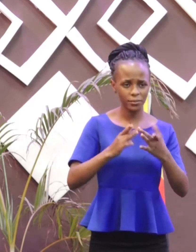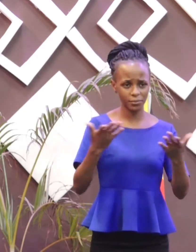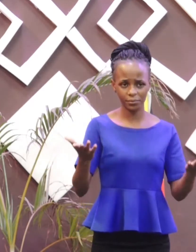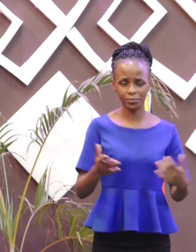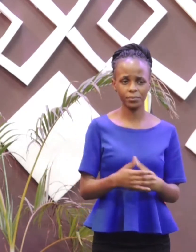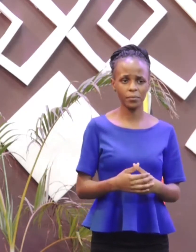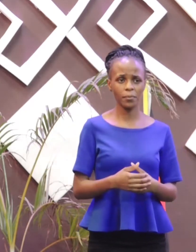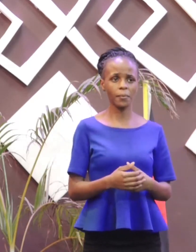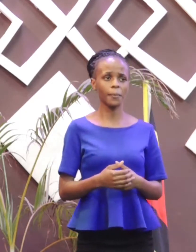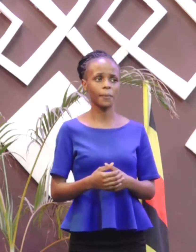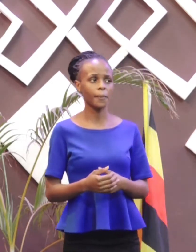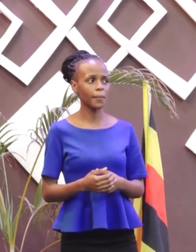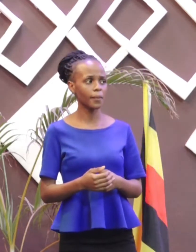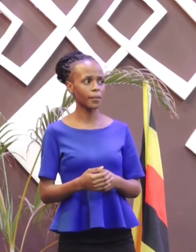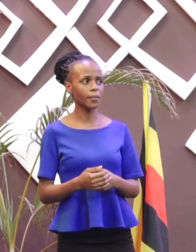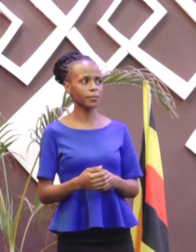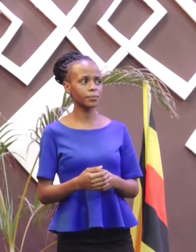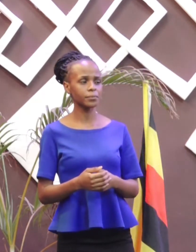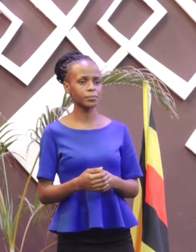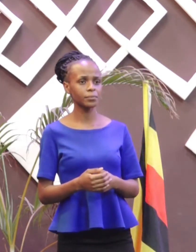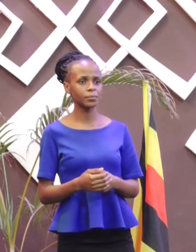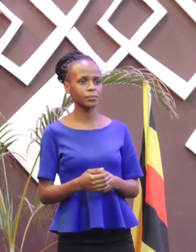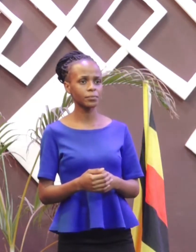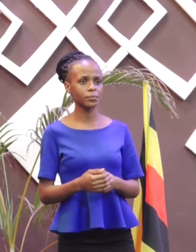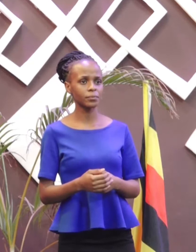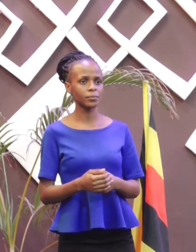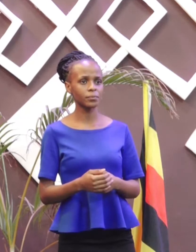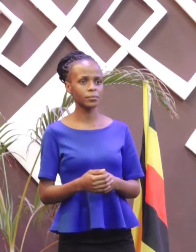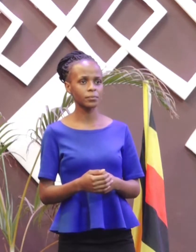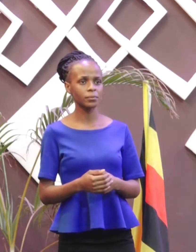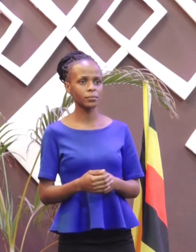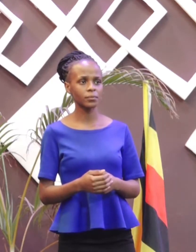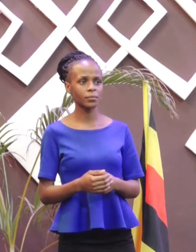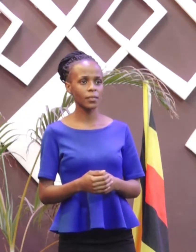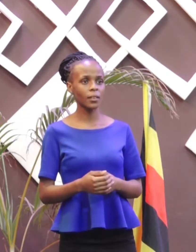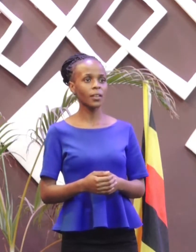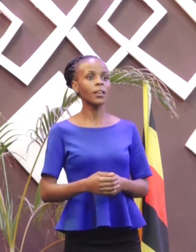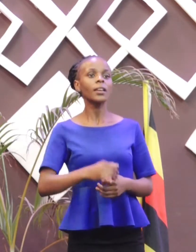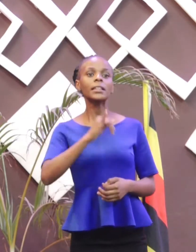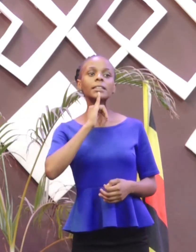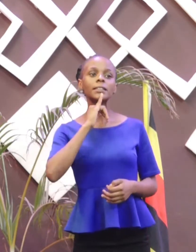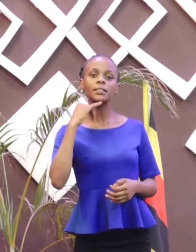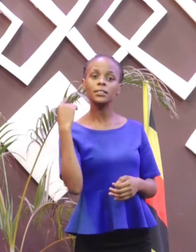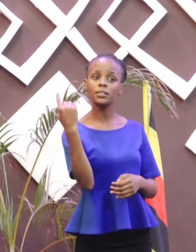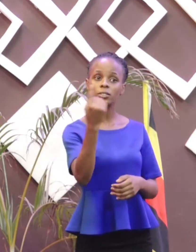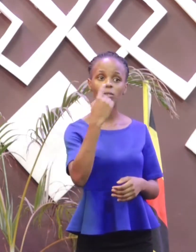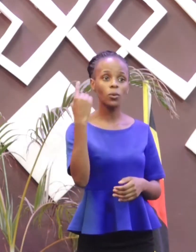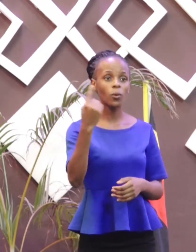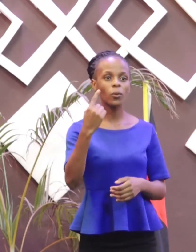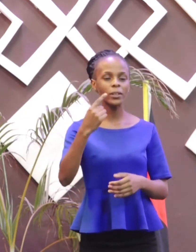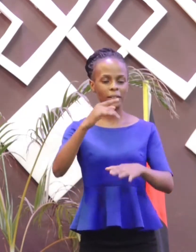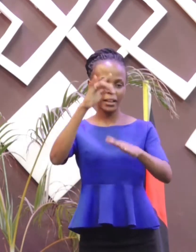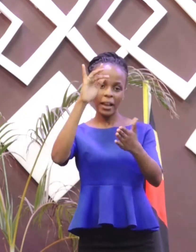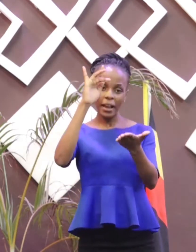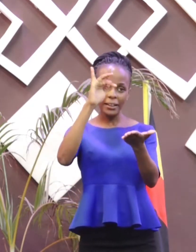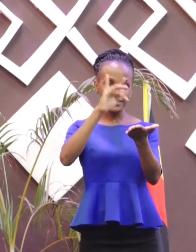okuwuliriza, abantu b'osobola okulaba bali awo bangi nnyo kumpi naawe b'osobola okuwuliriza. It is just a click, it is just a